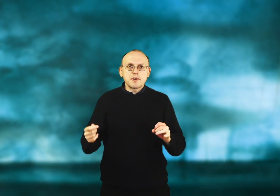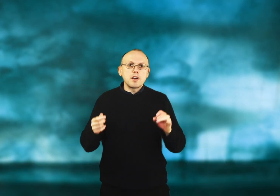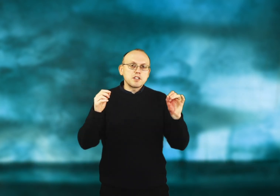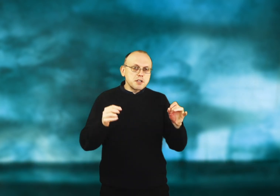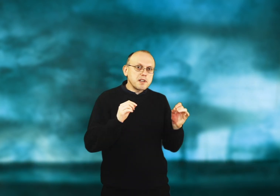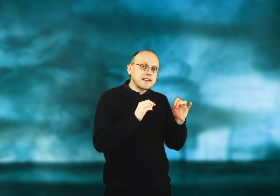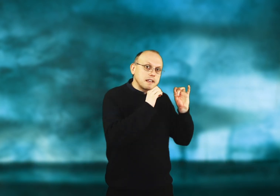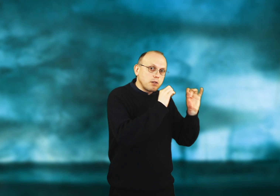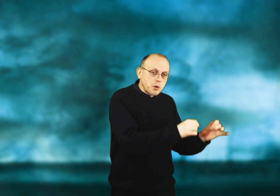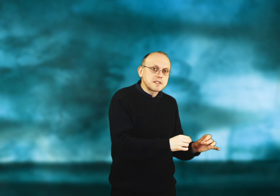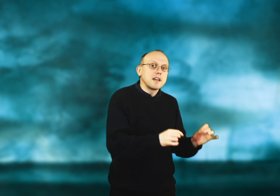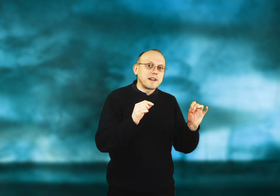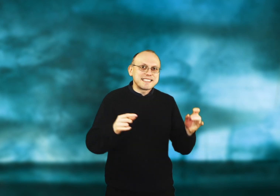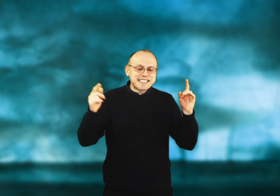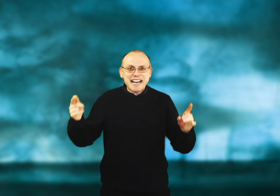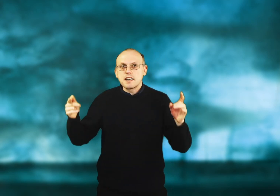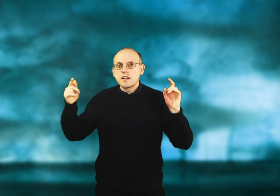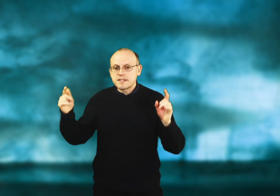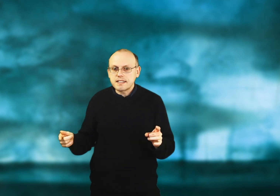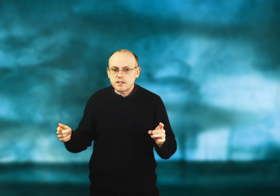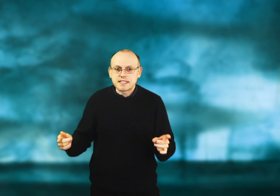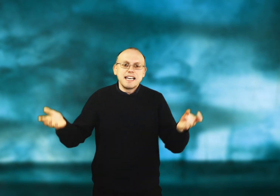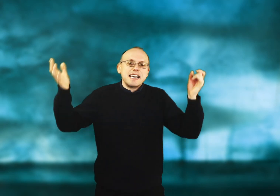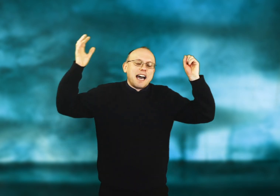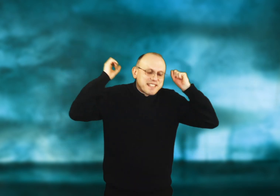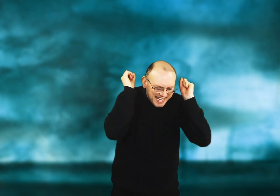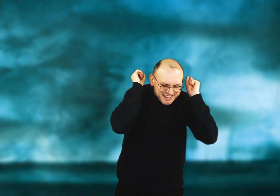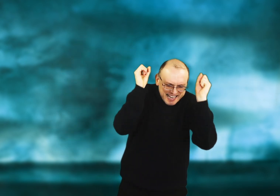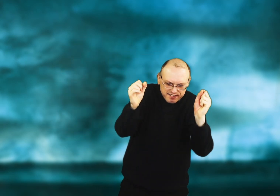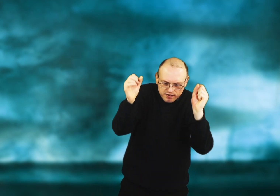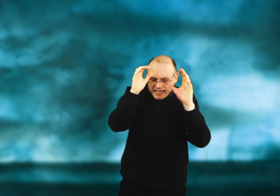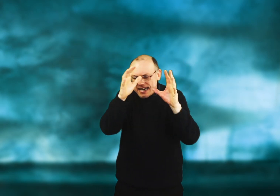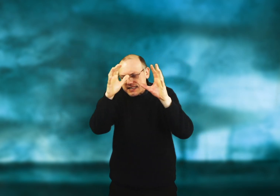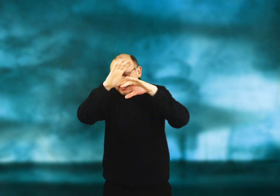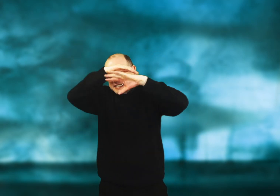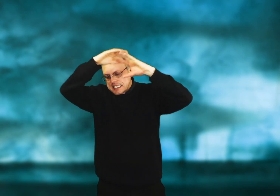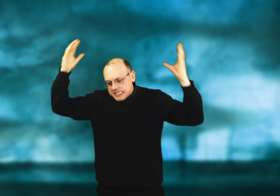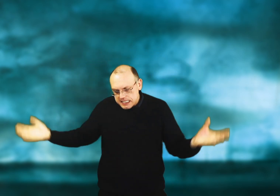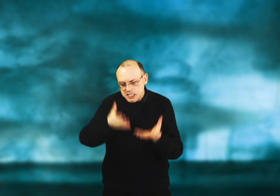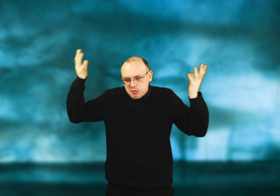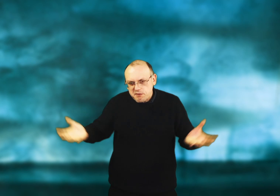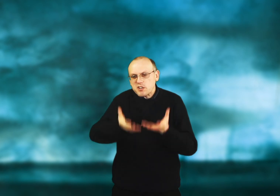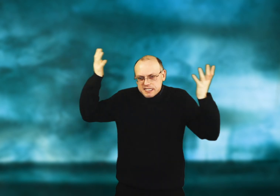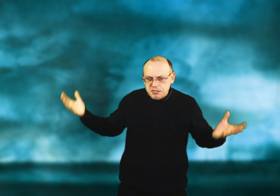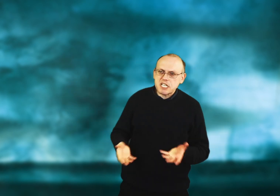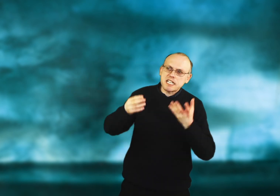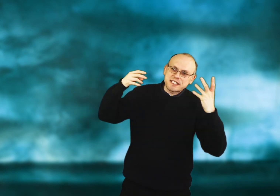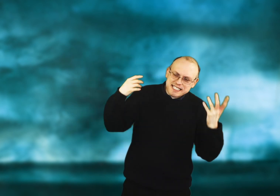a subordinating clause when it starts the sentence. Having said that, again, a bit of a deception. Having said